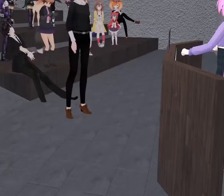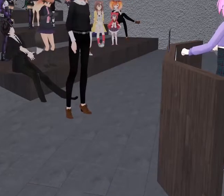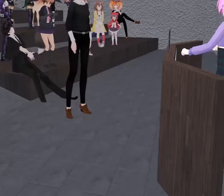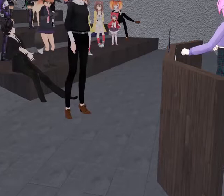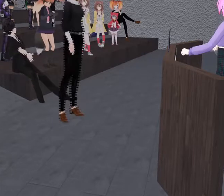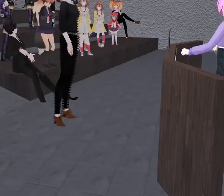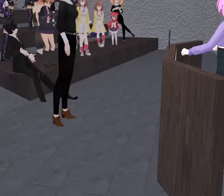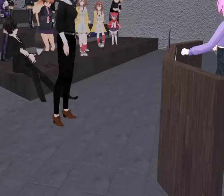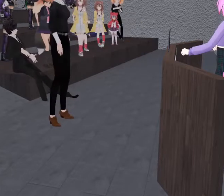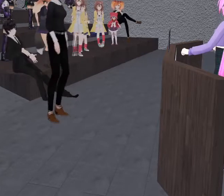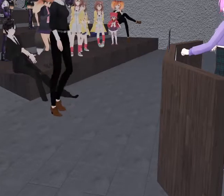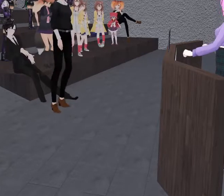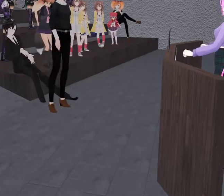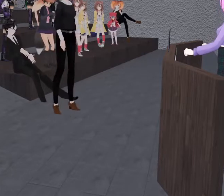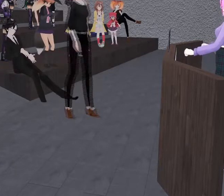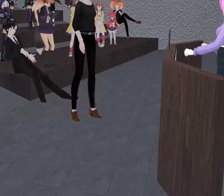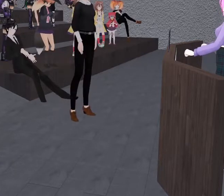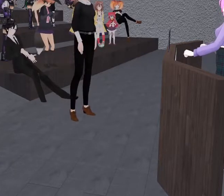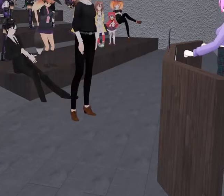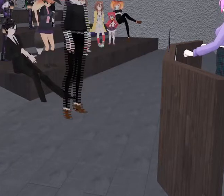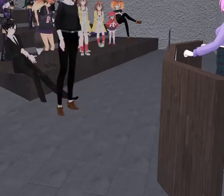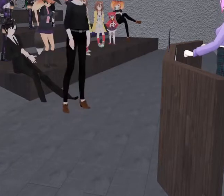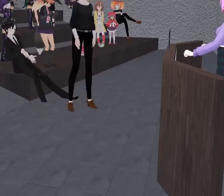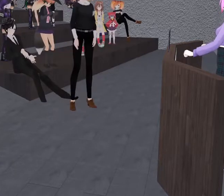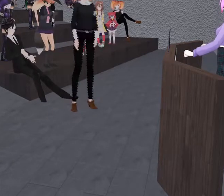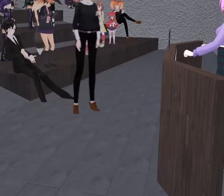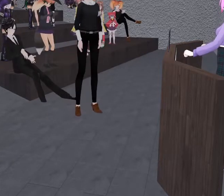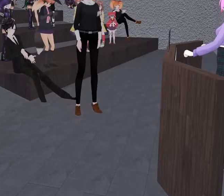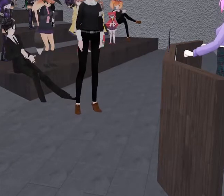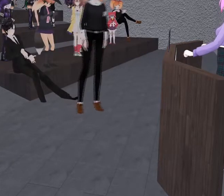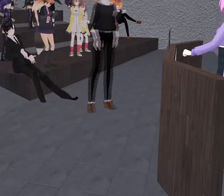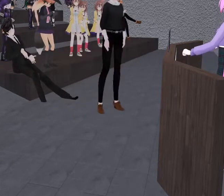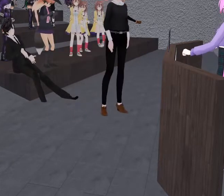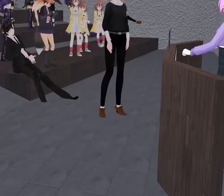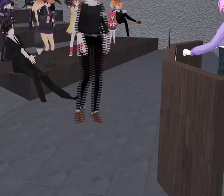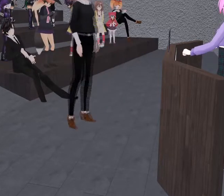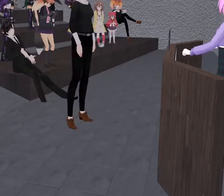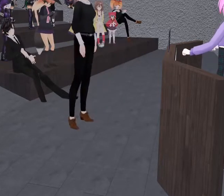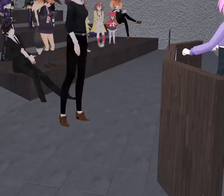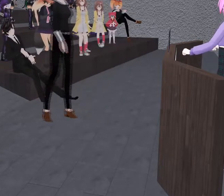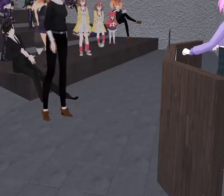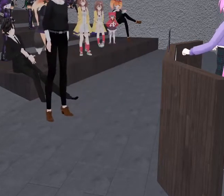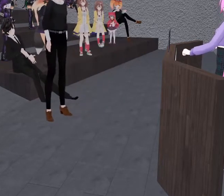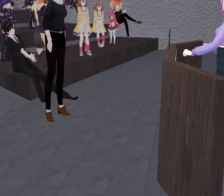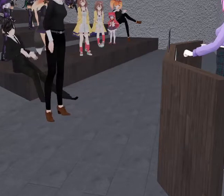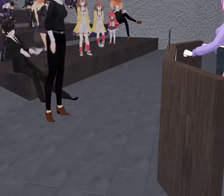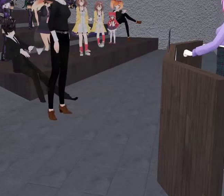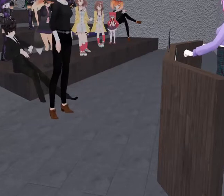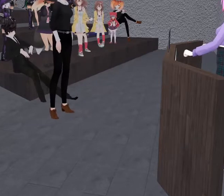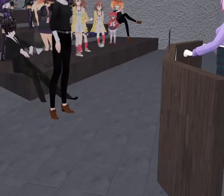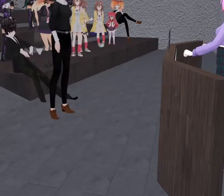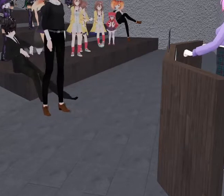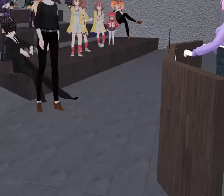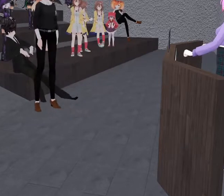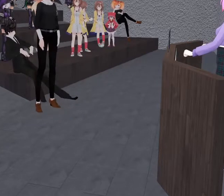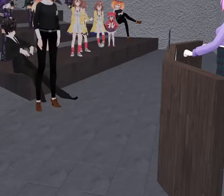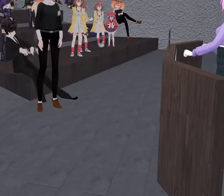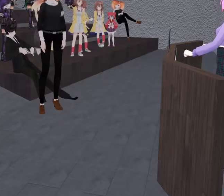Yeah, the thing is if you got a sign name, but you kinda not okay